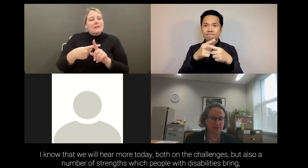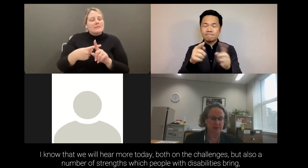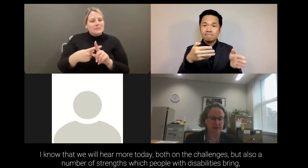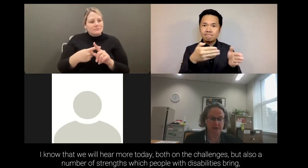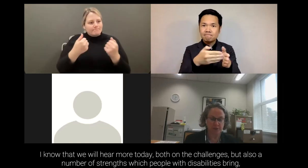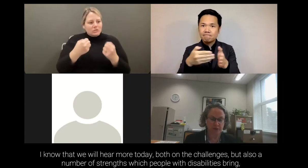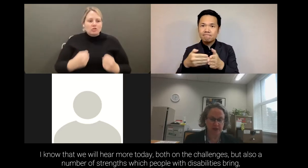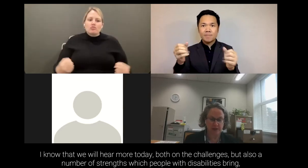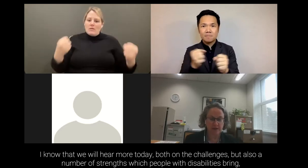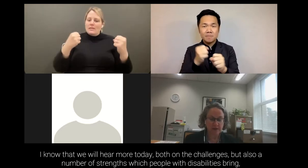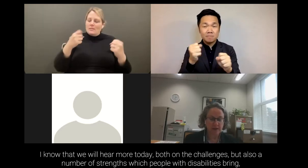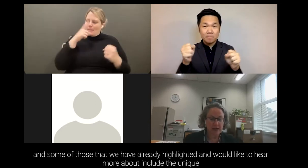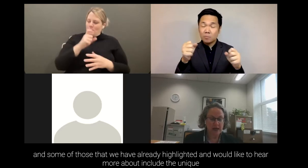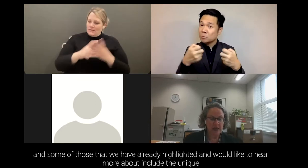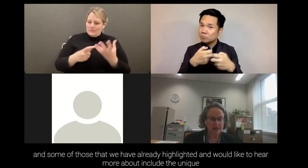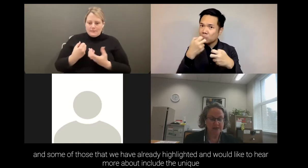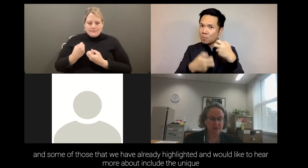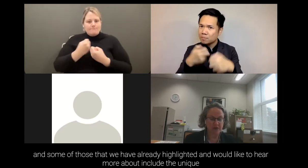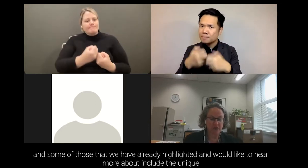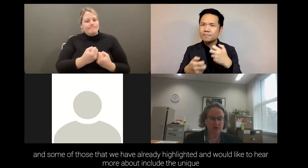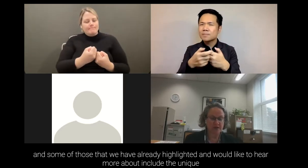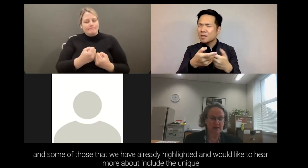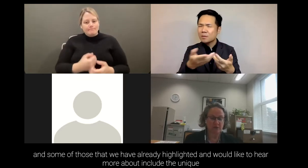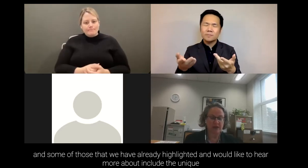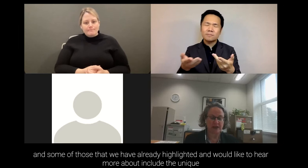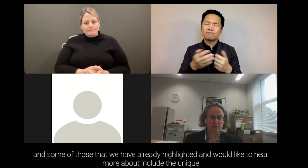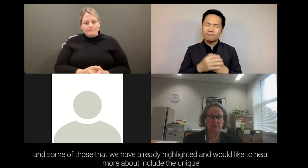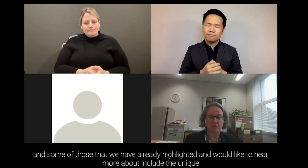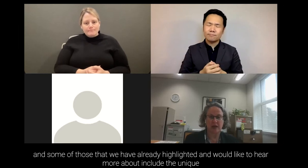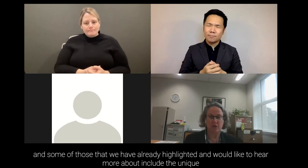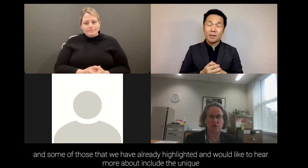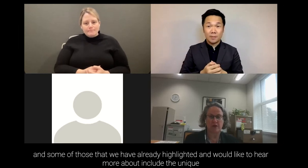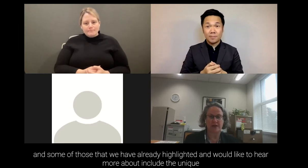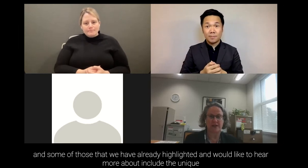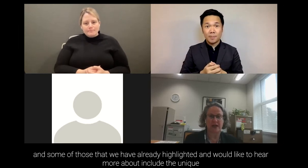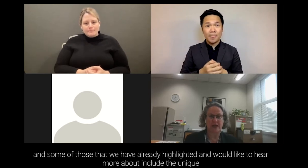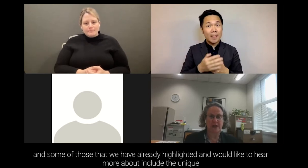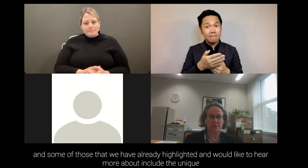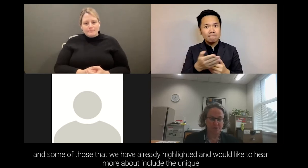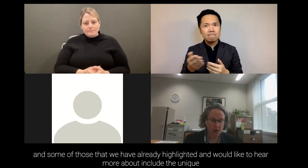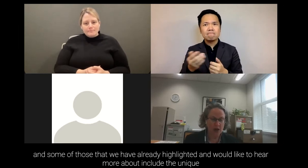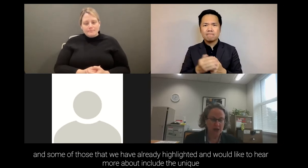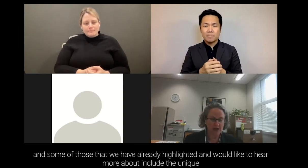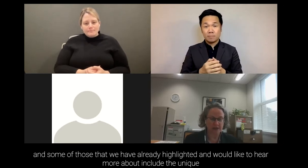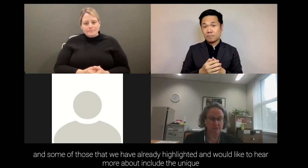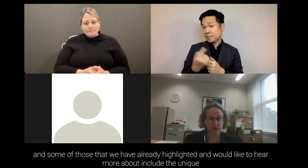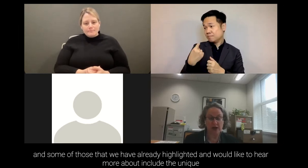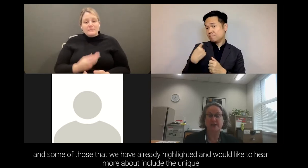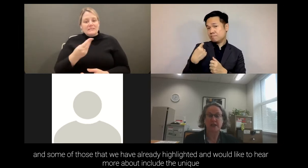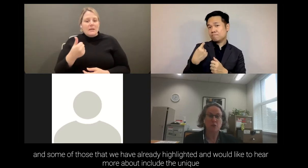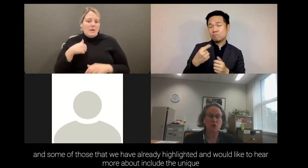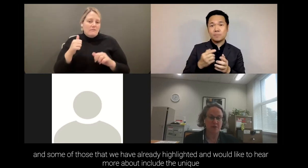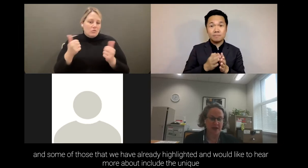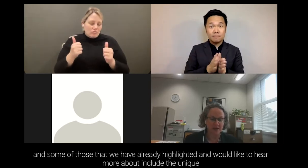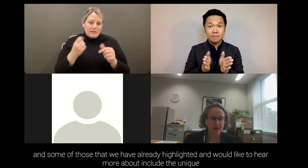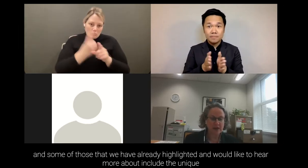with disabilities bring. And some of those that we have already highlighted and would like